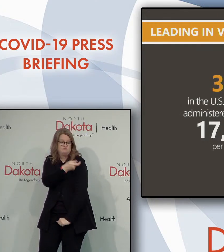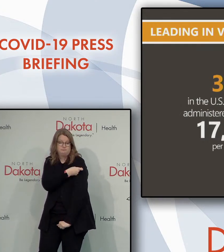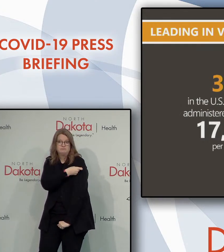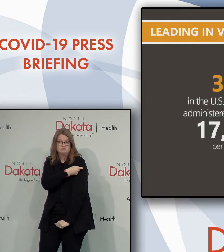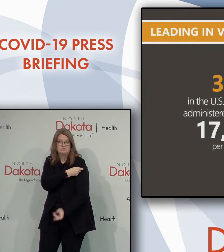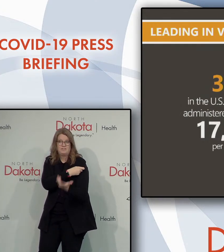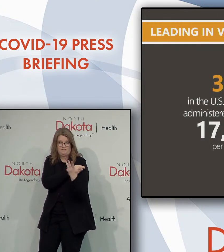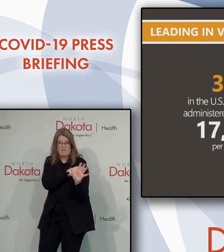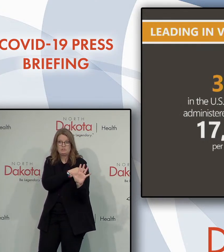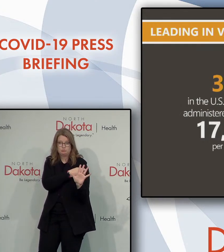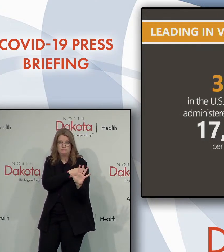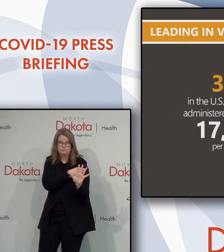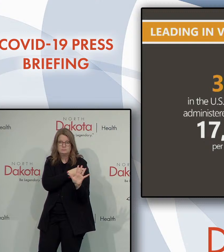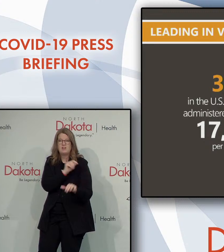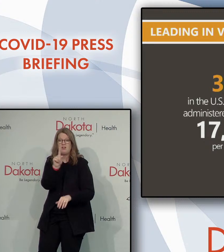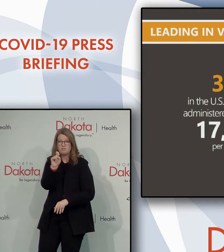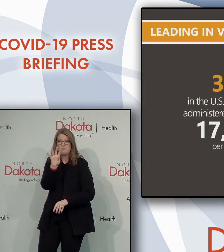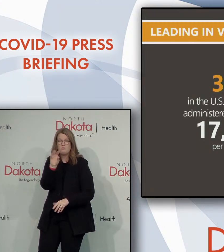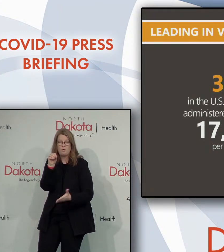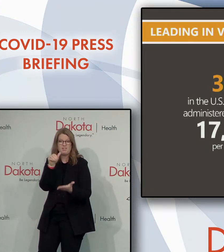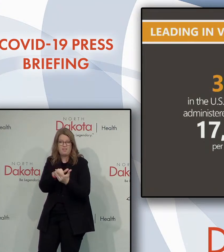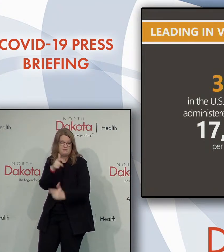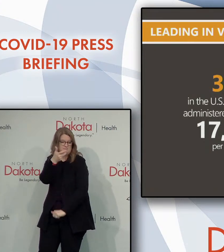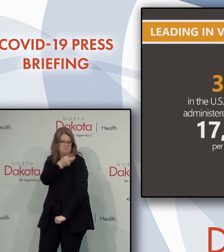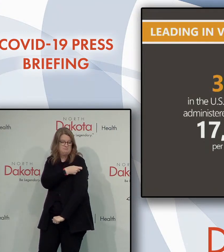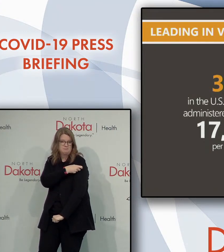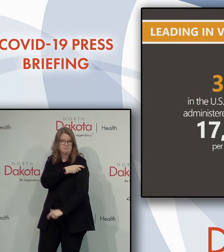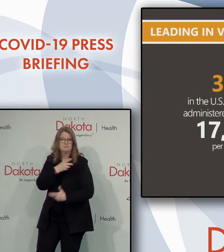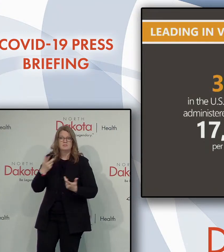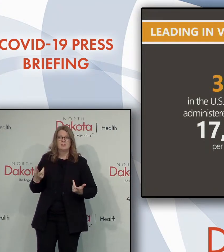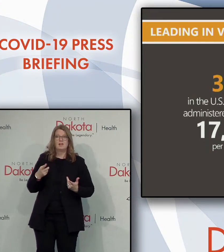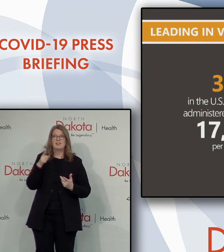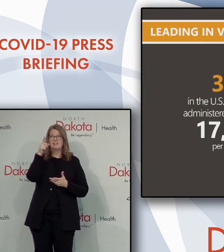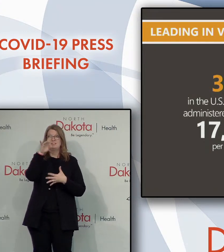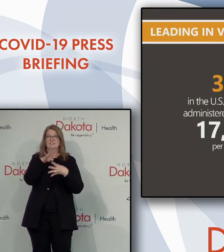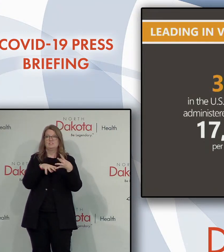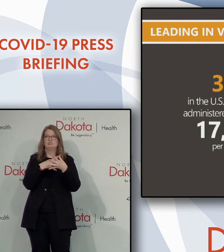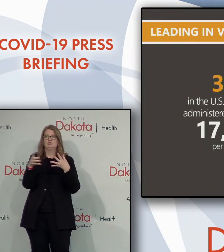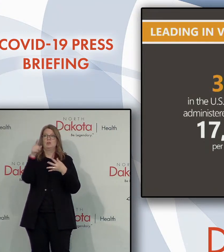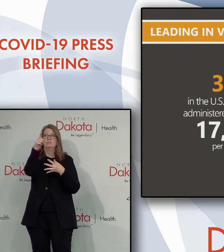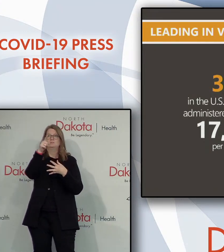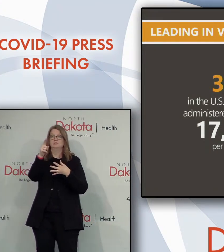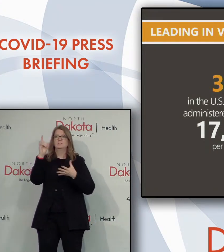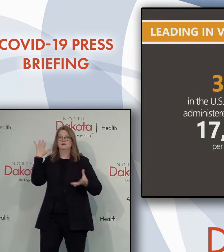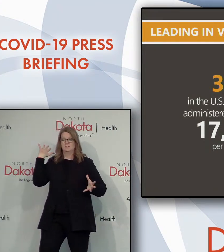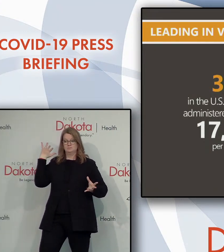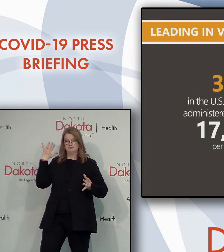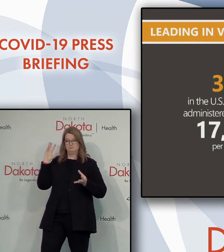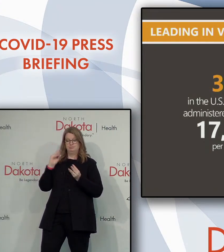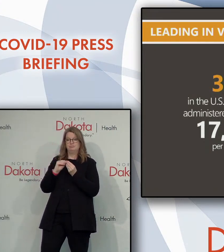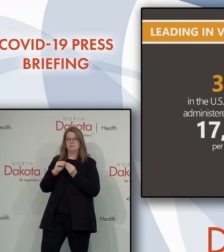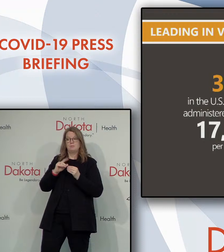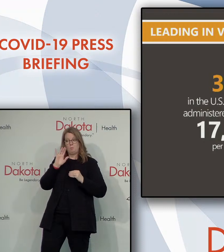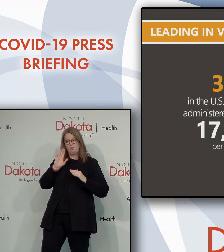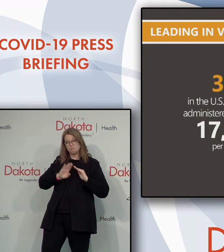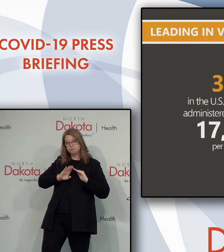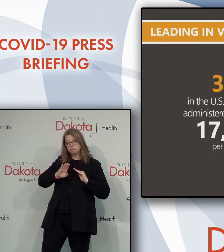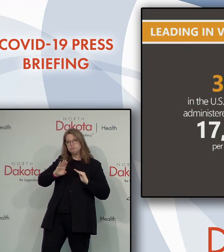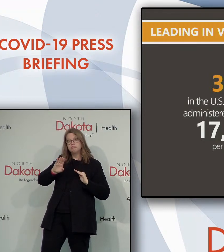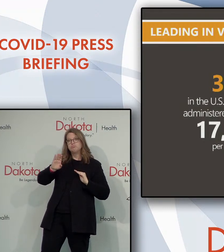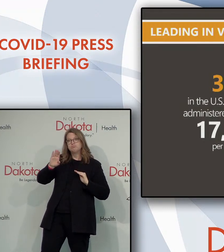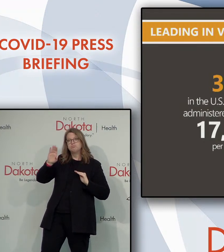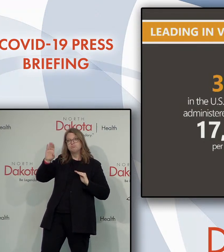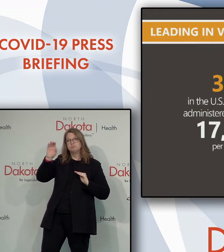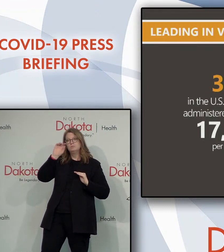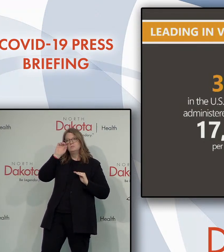people's arms. And you can see here that this chart has got a cumulative. It's going to continue to move up. We got a little bit of a